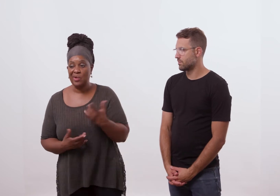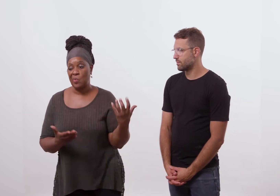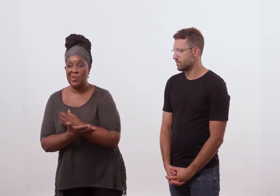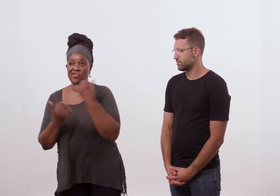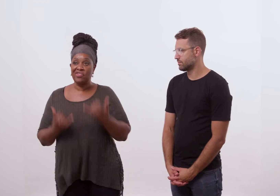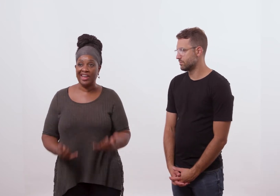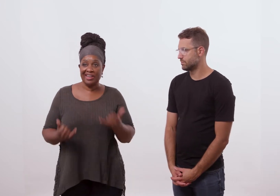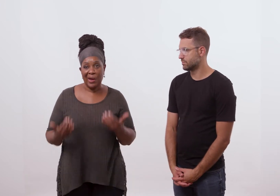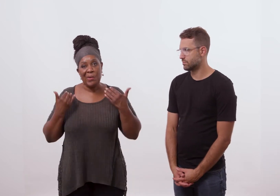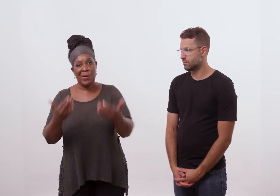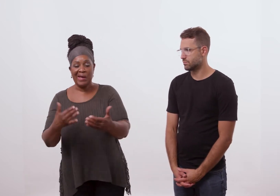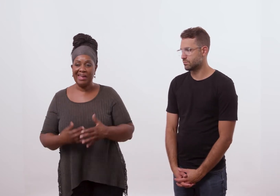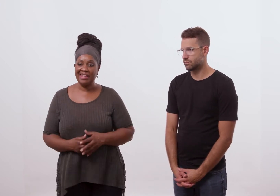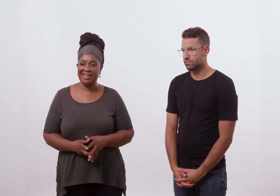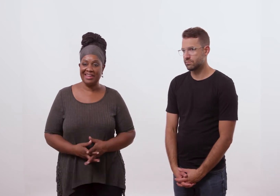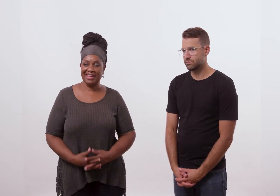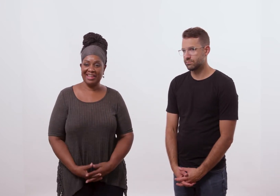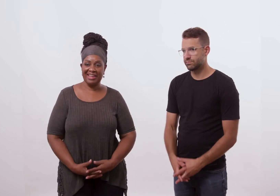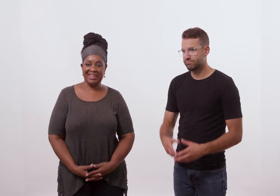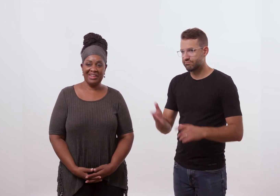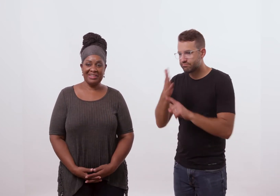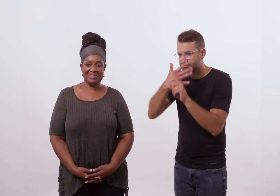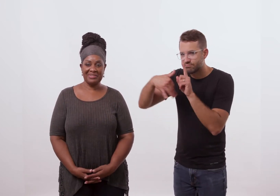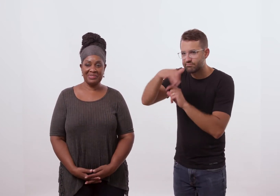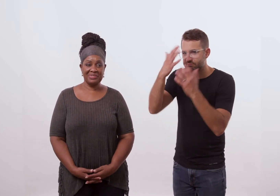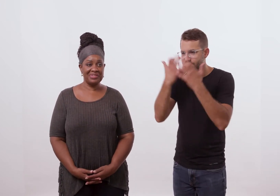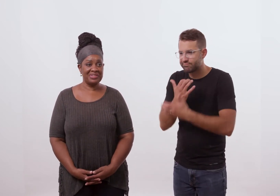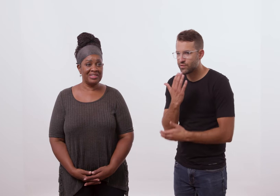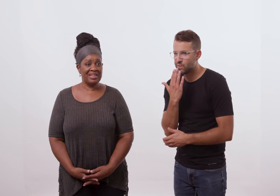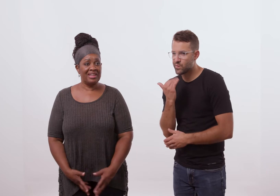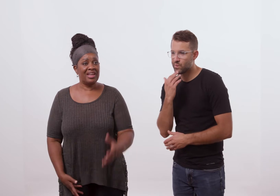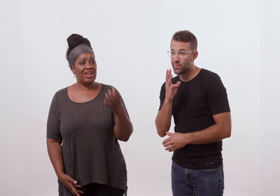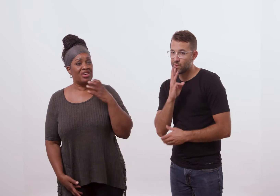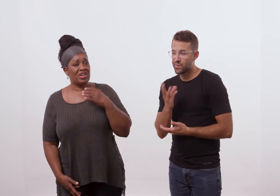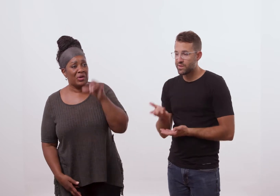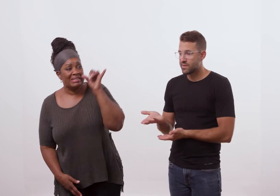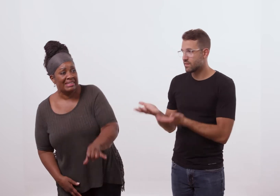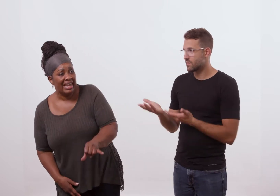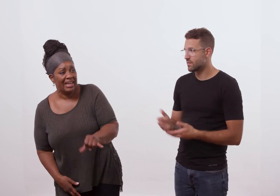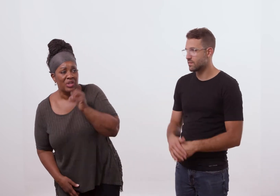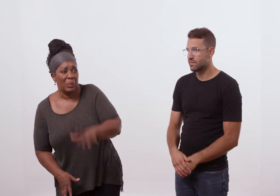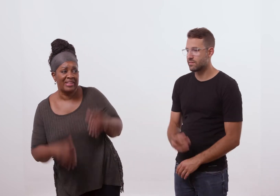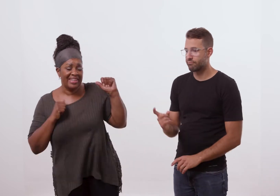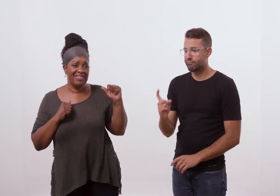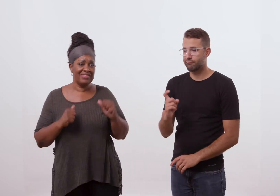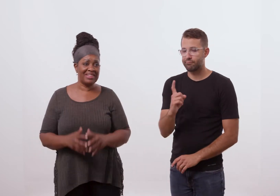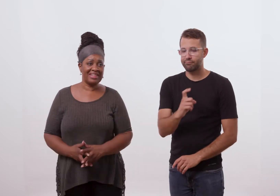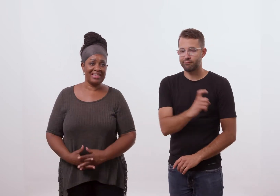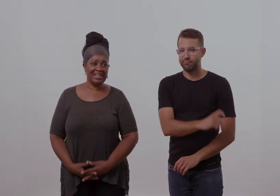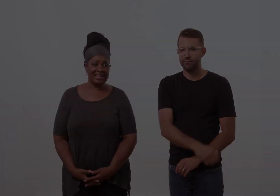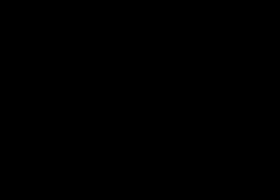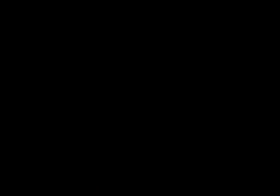Shade and Sweetwater. Cutter, don't go. Son, bless me. Did I say something wrong?